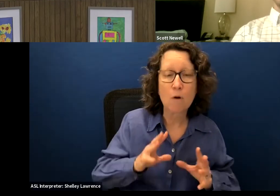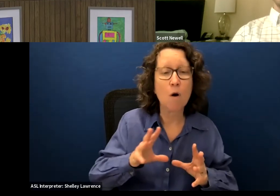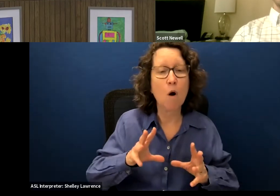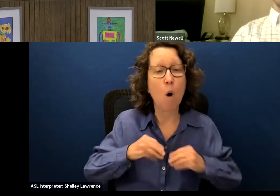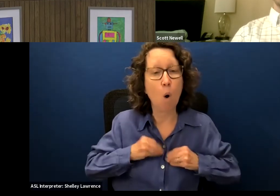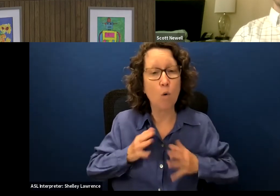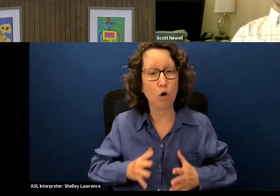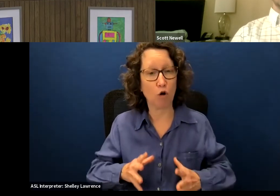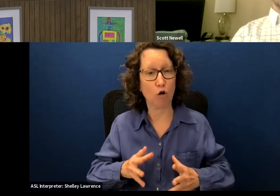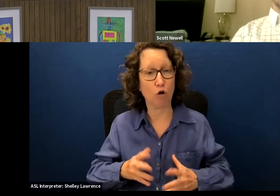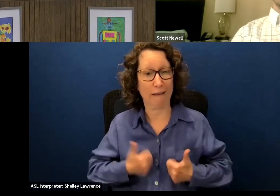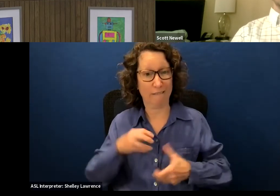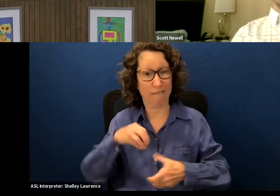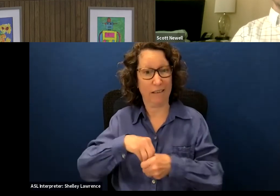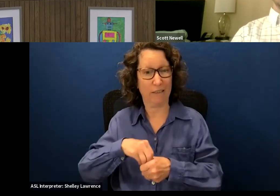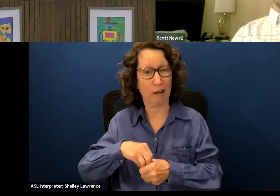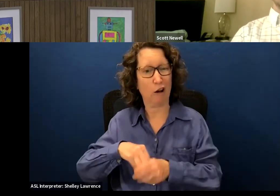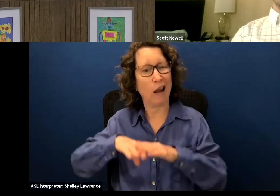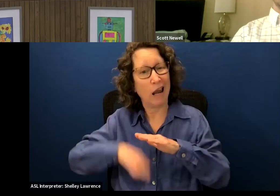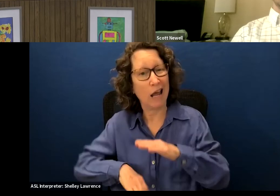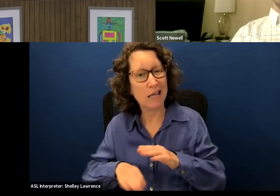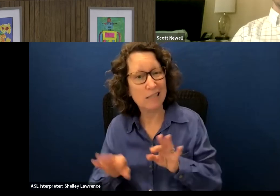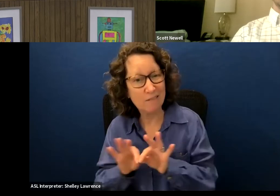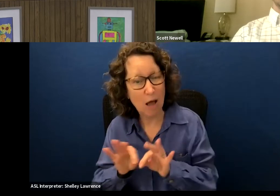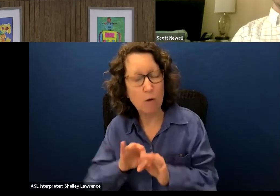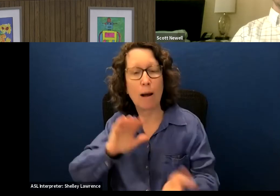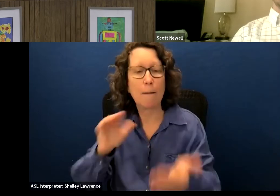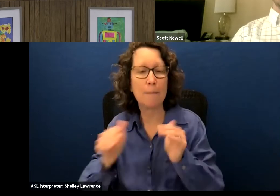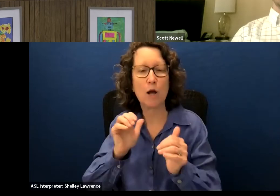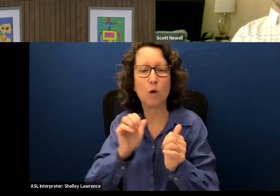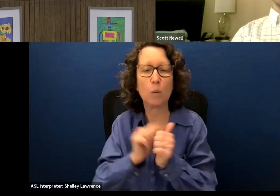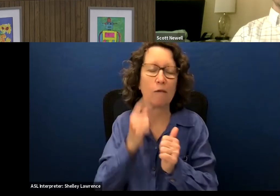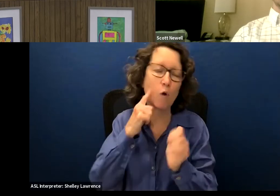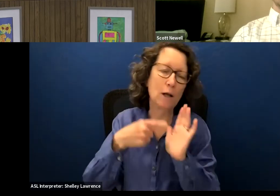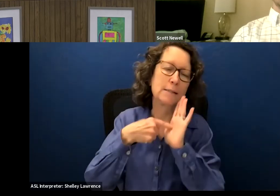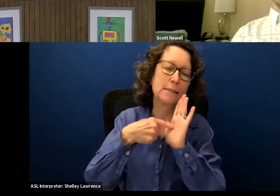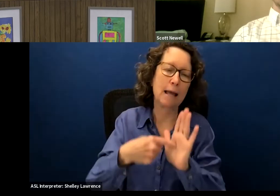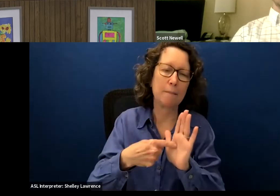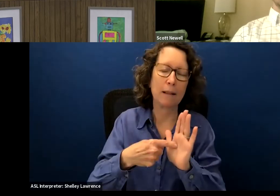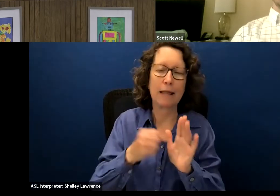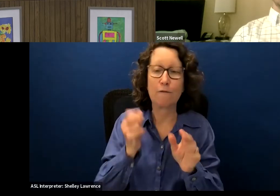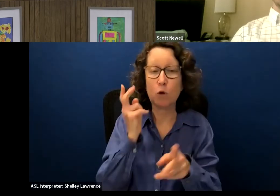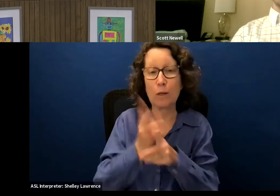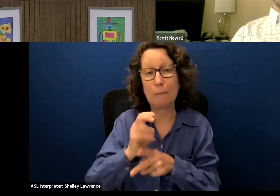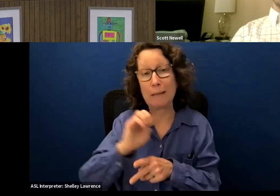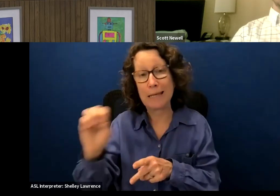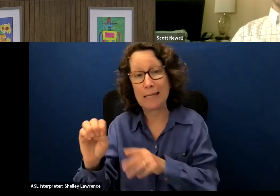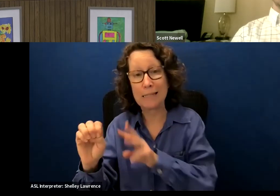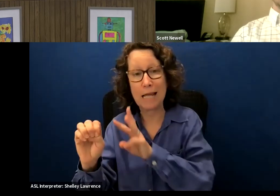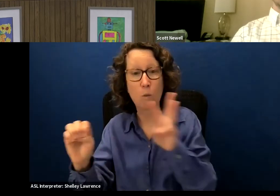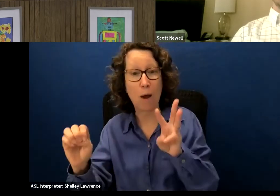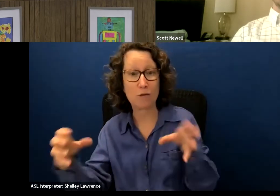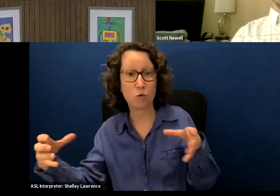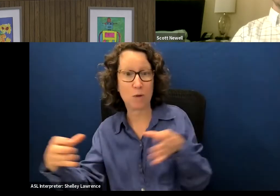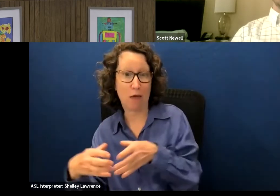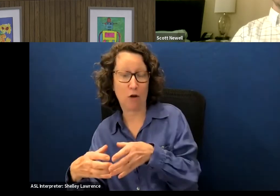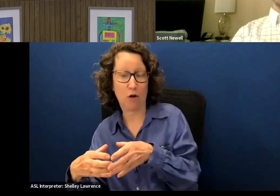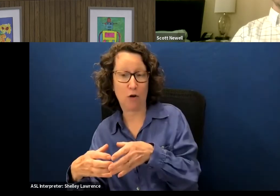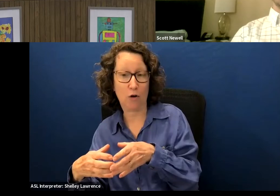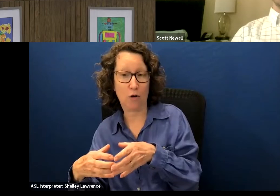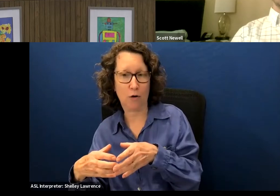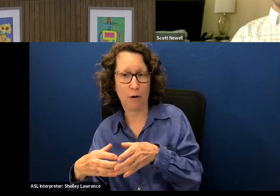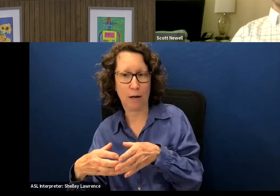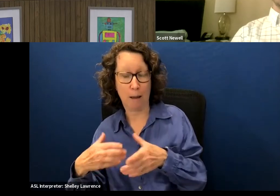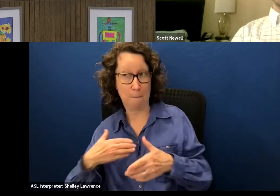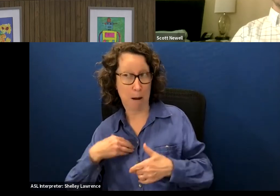owner-occupied properties that are less value in compared to, for example, if you keep the east side and the west side together, in